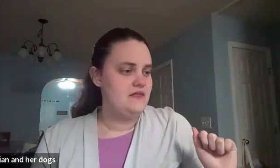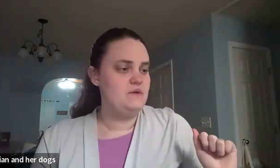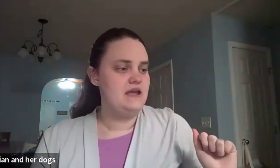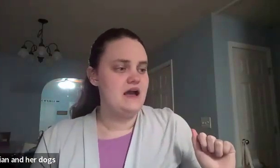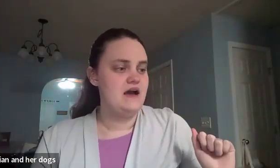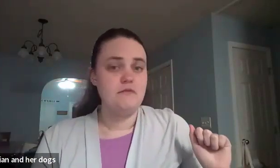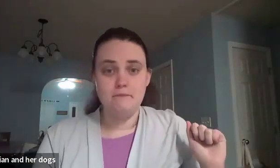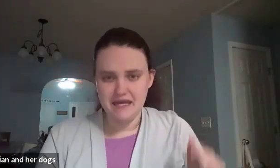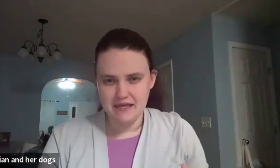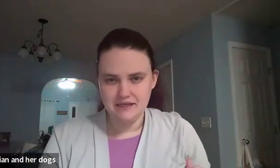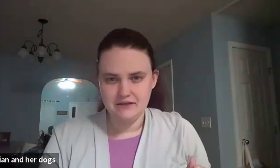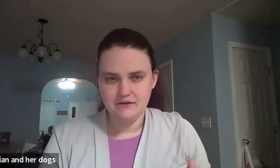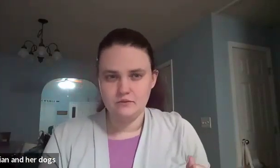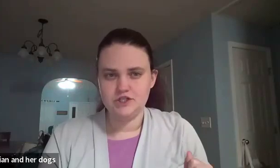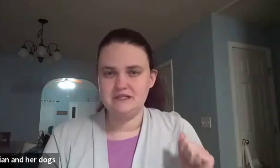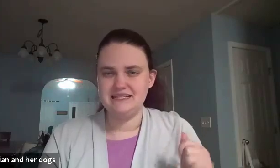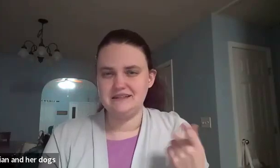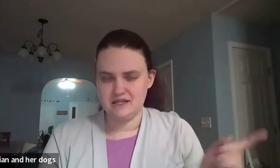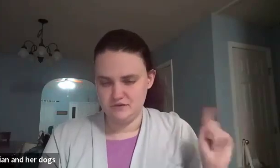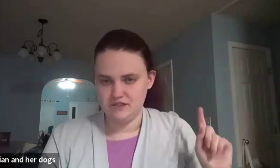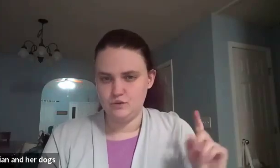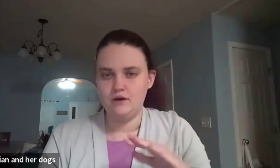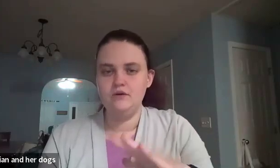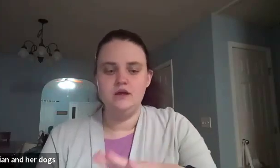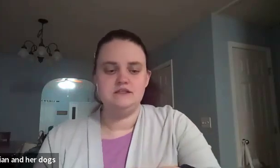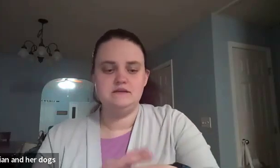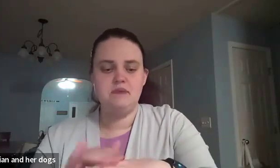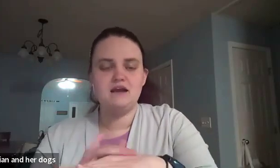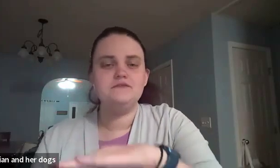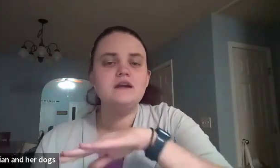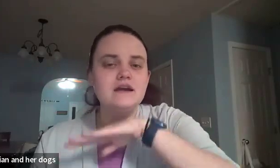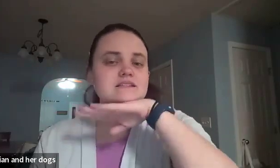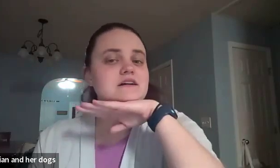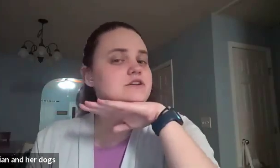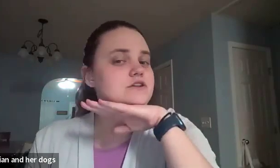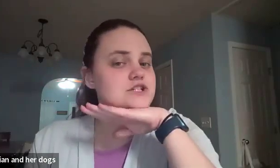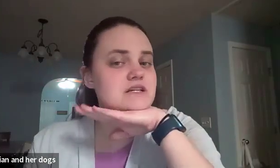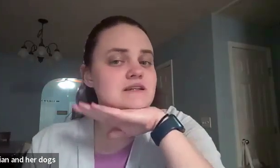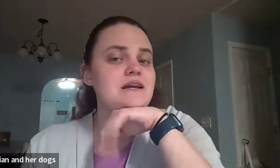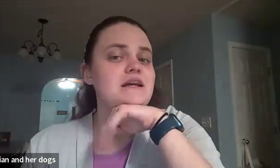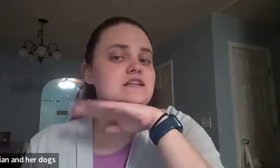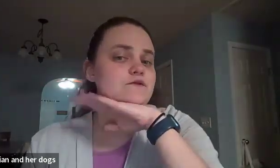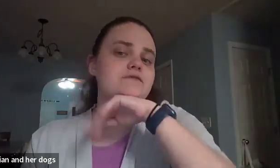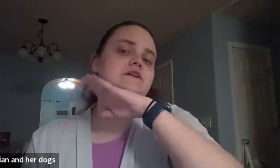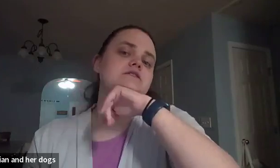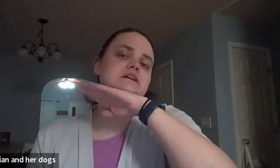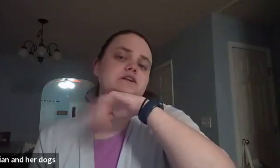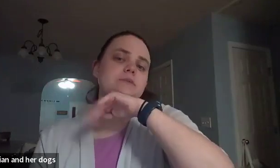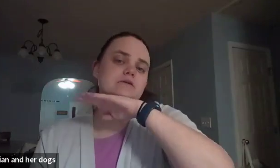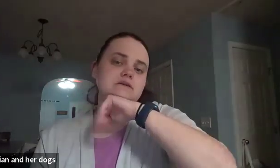Then we have pig, which we did last week as well. It's the back of your hand is under your chin. It's full fingers and you bounce